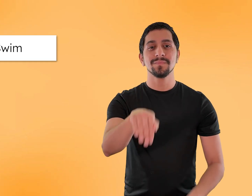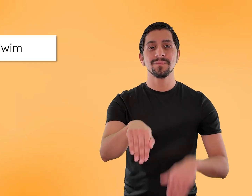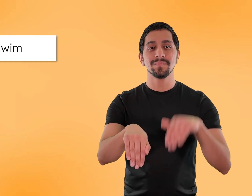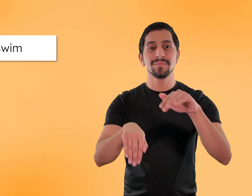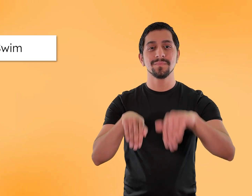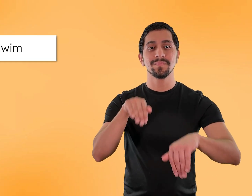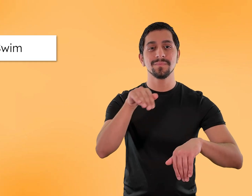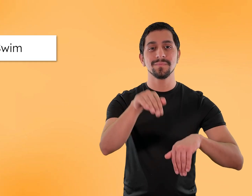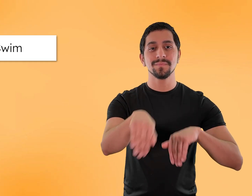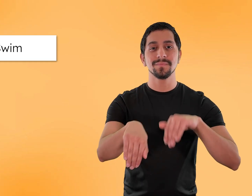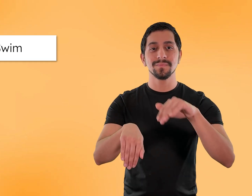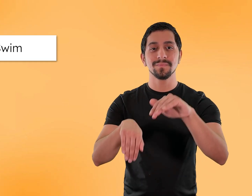Swim.